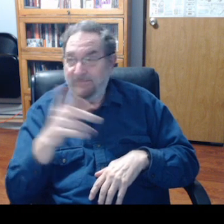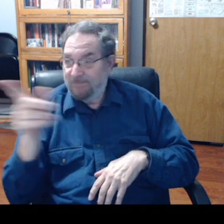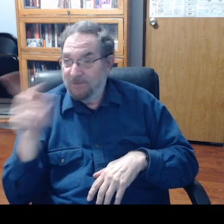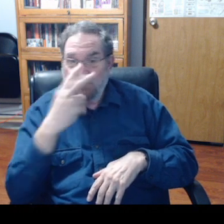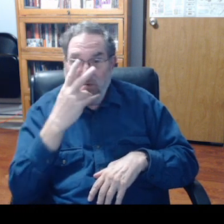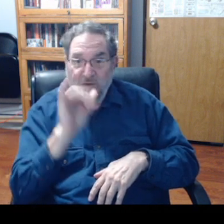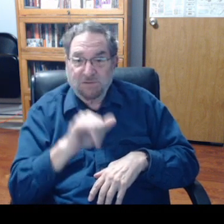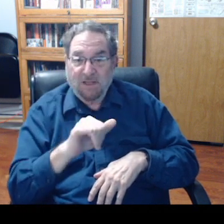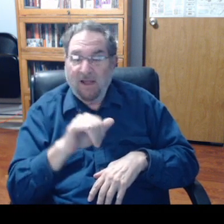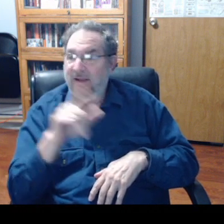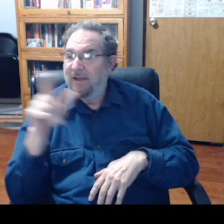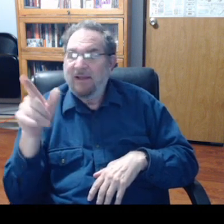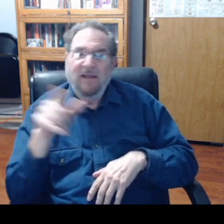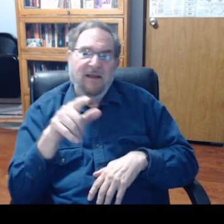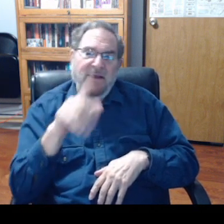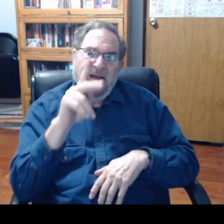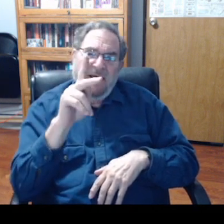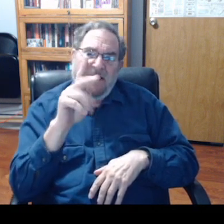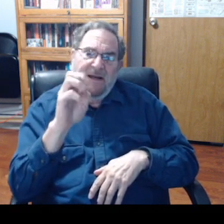ketubah. That's what it looks like.